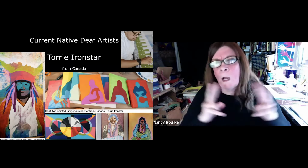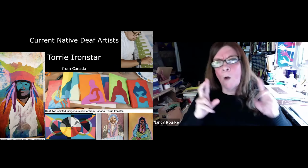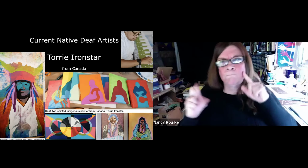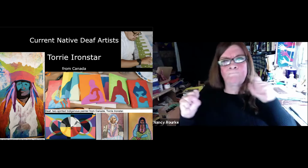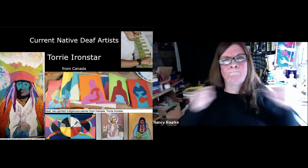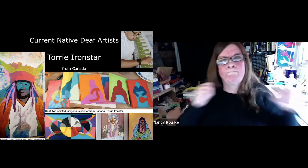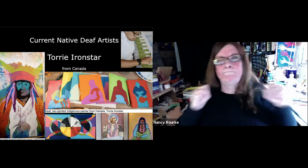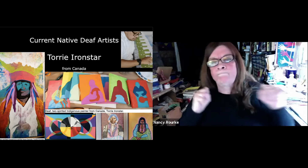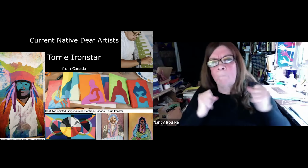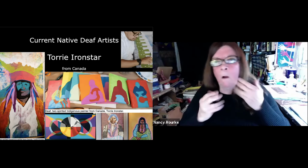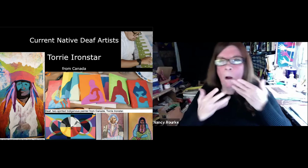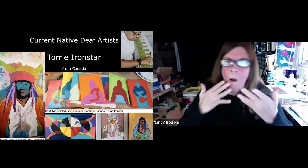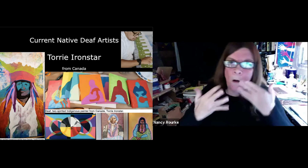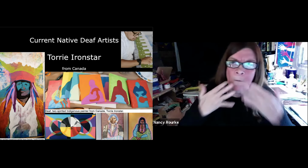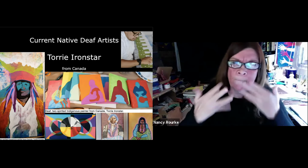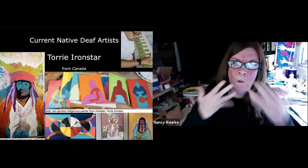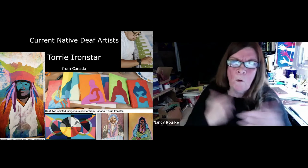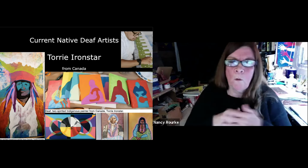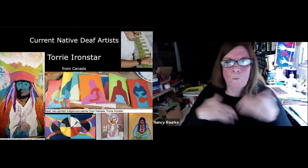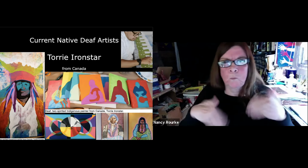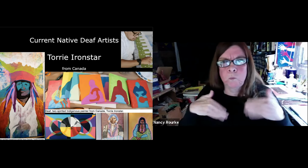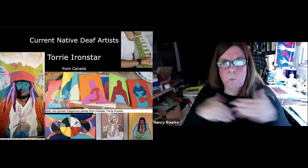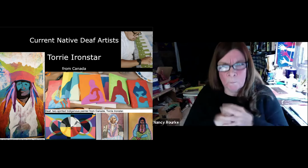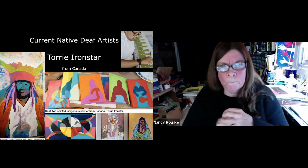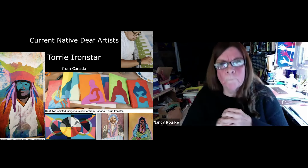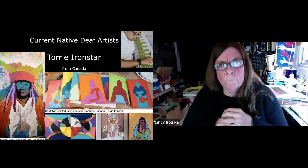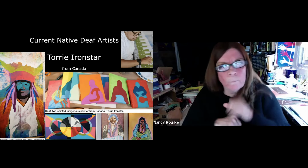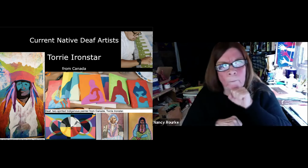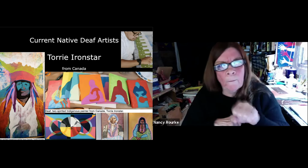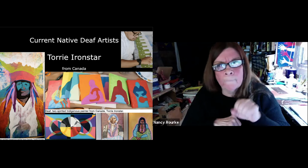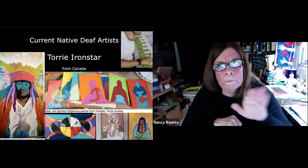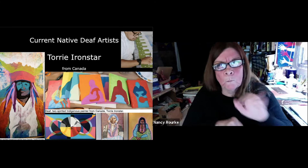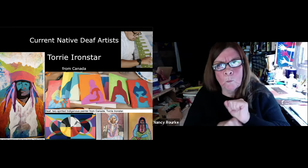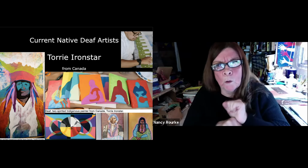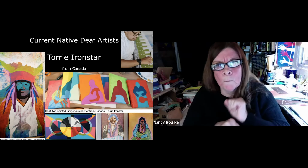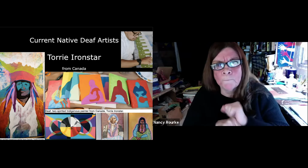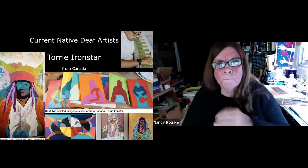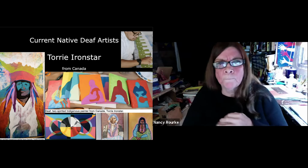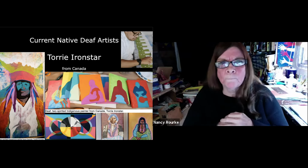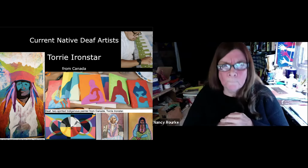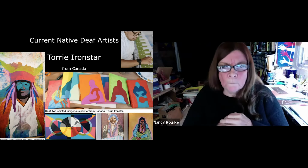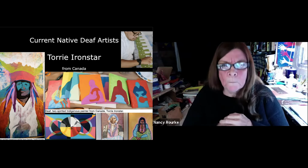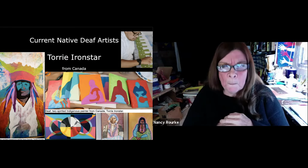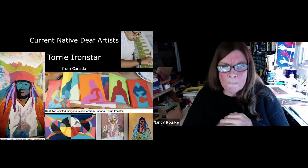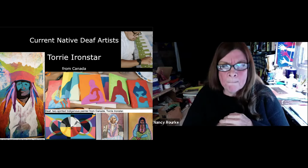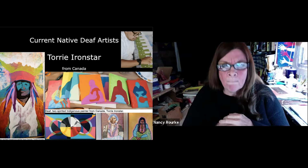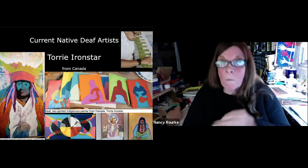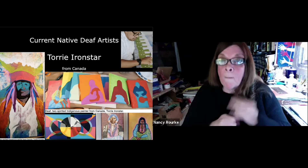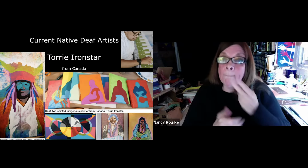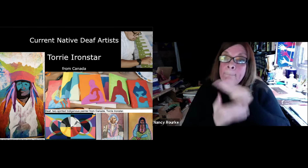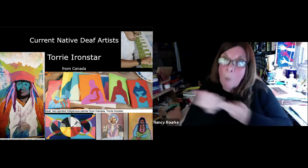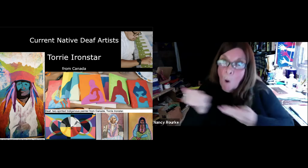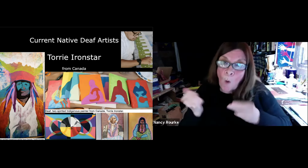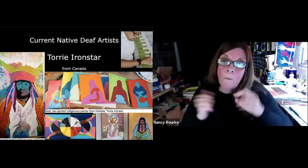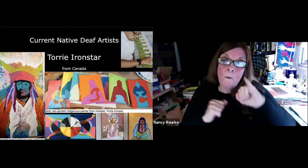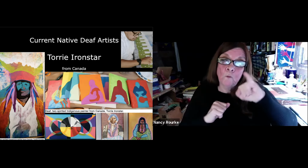Tori's artwork is beautiful. Again. Using bold, vivid colors in his imagery. I love